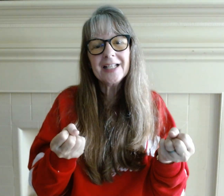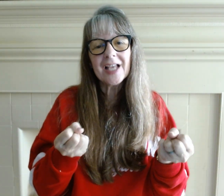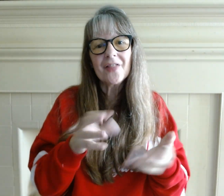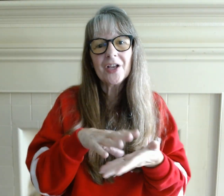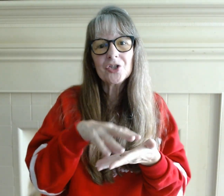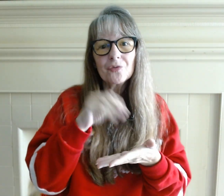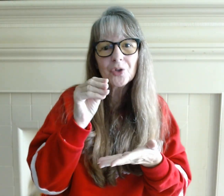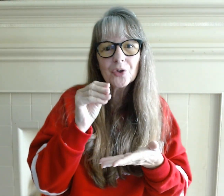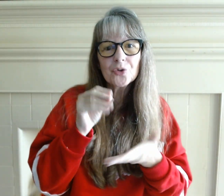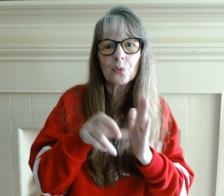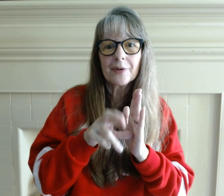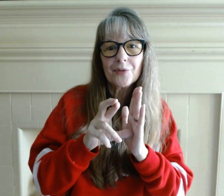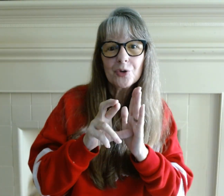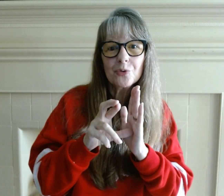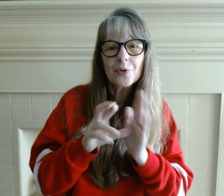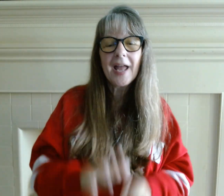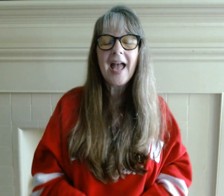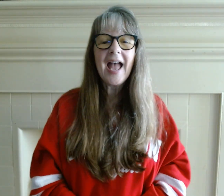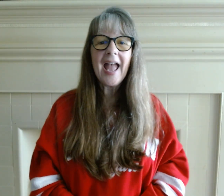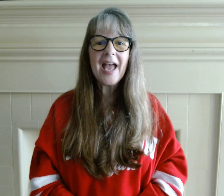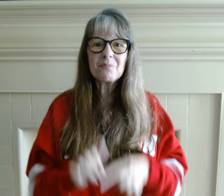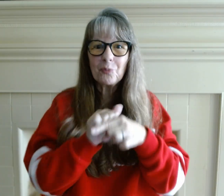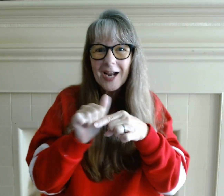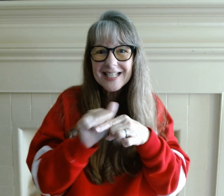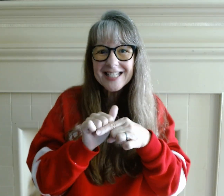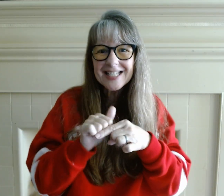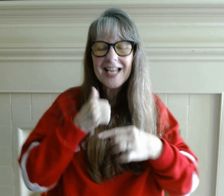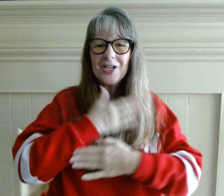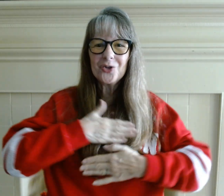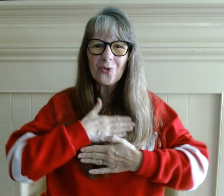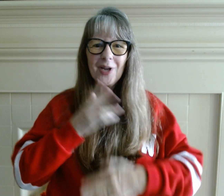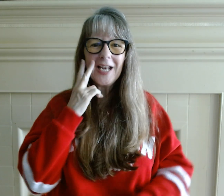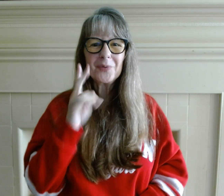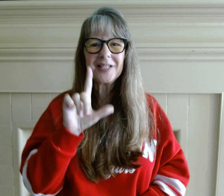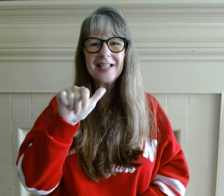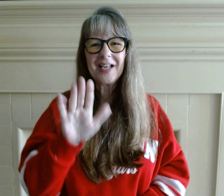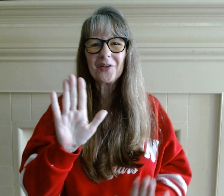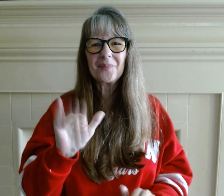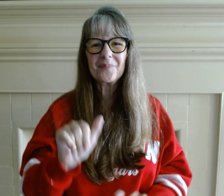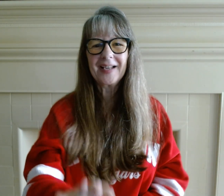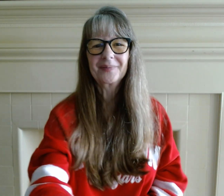that you've learned or reviewed. And practice, enjoy, and I will see you later. Bye.